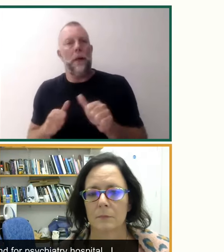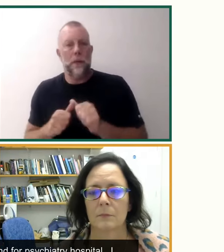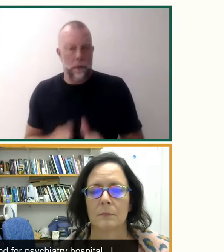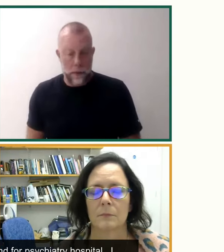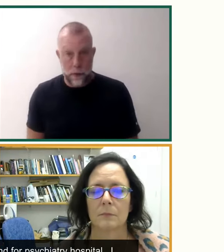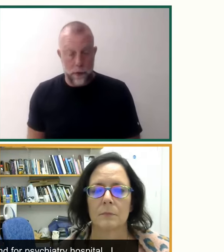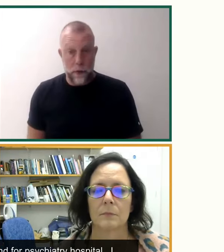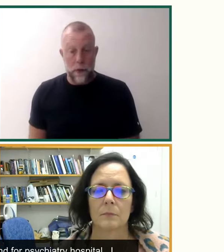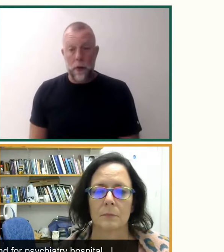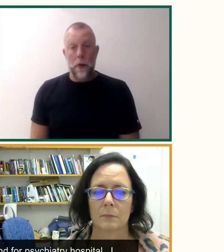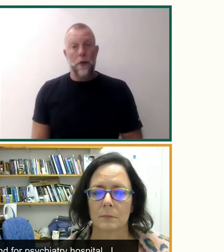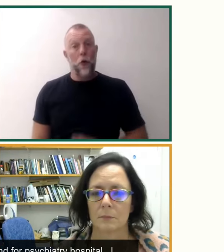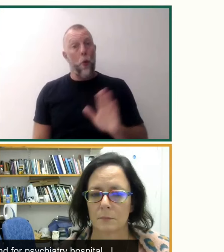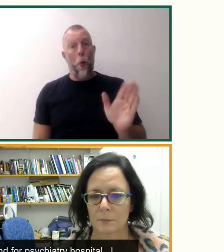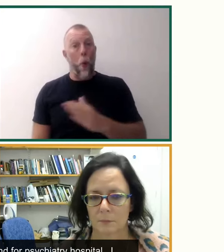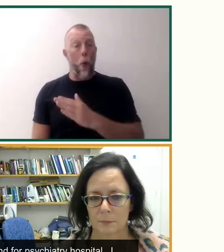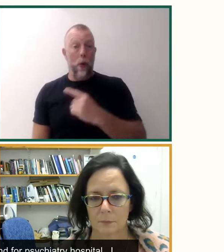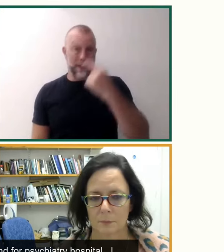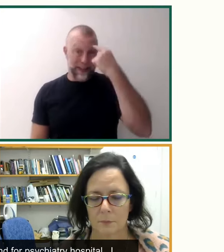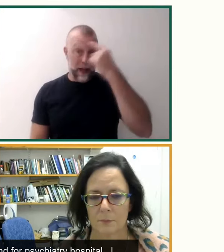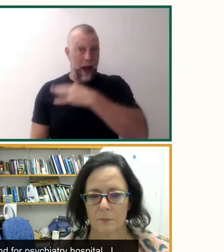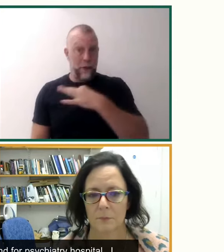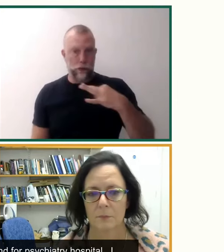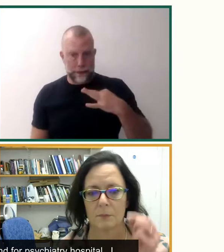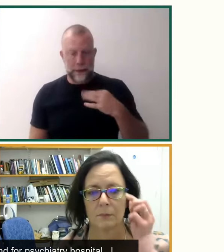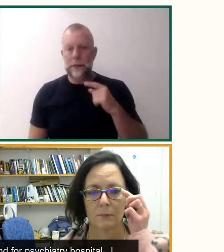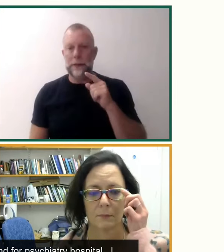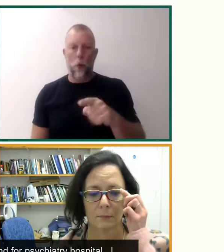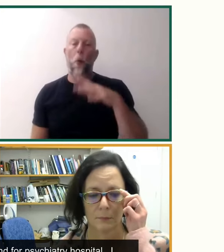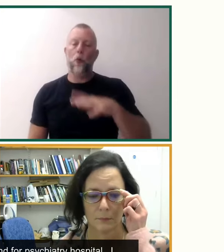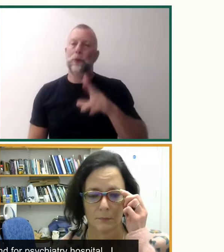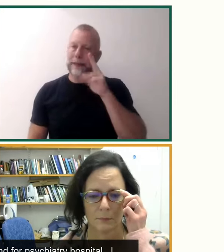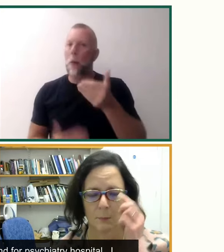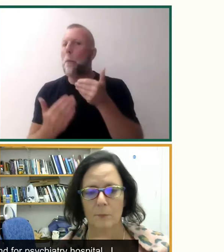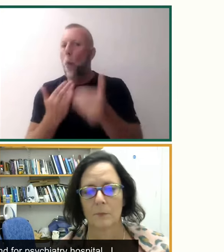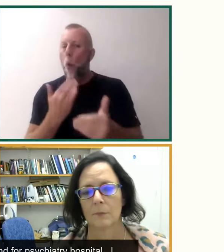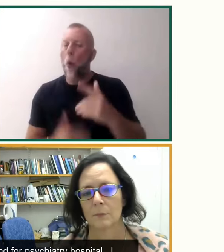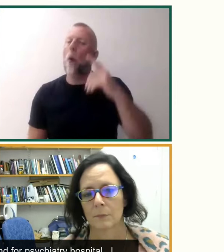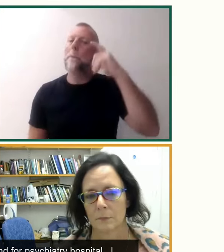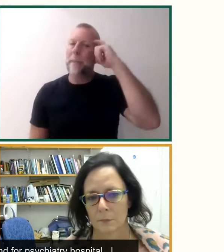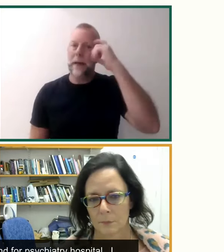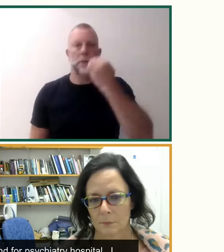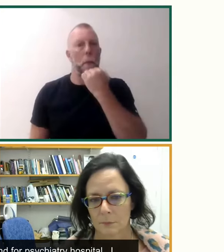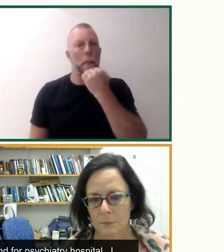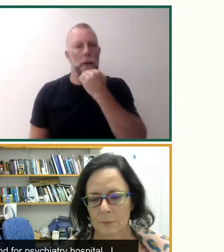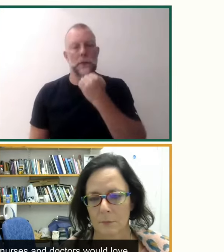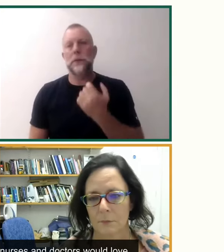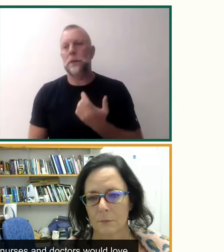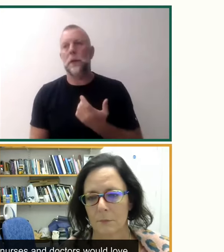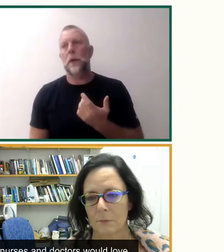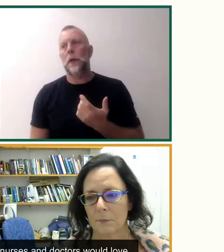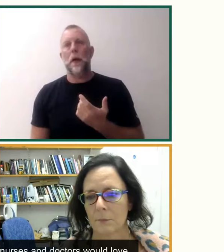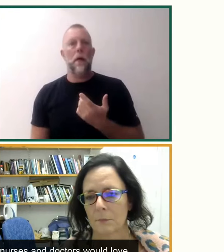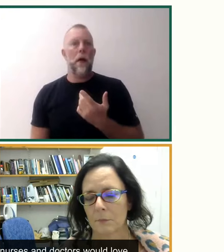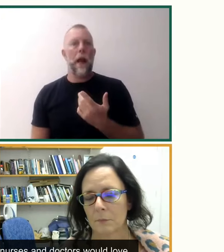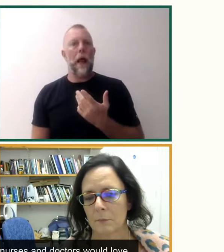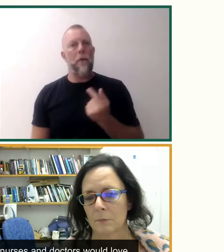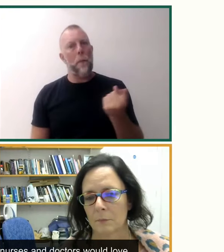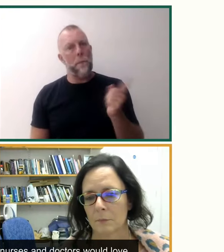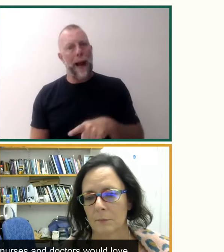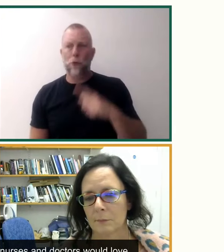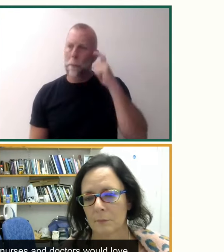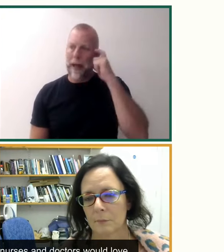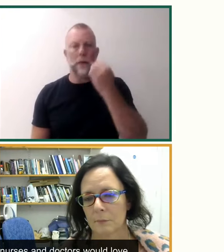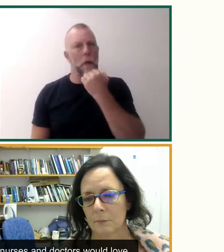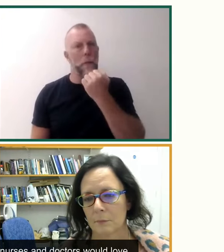all psychiatrists and psychiatric nurses would love to see, far more bed numbers and a return to the kind of that